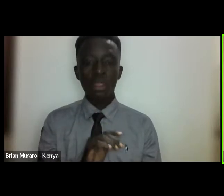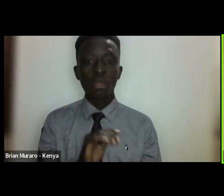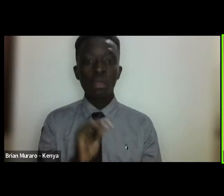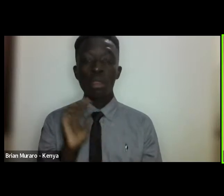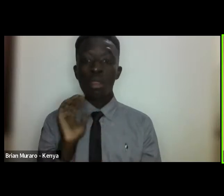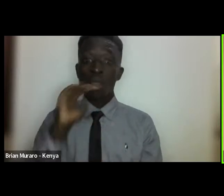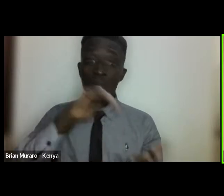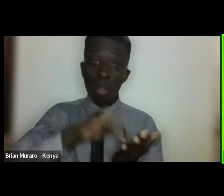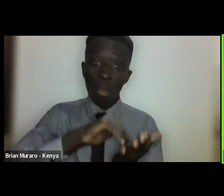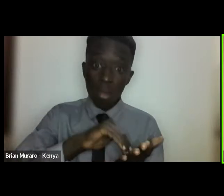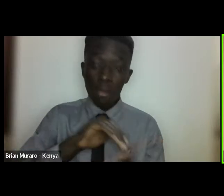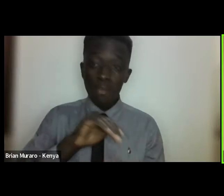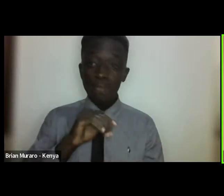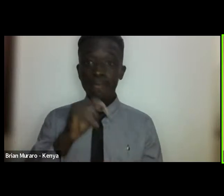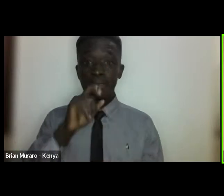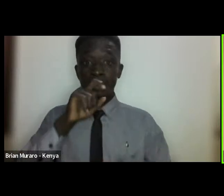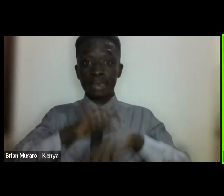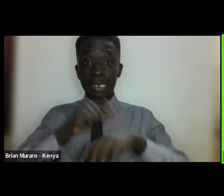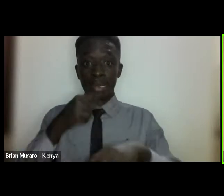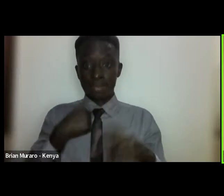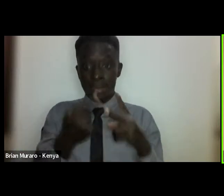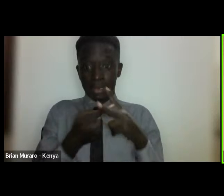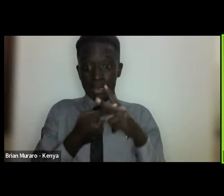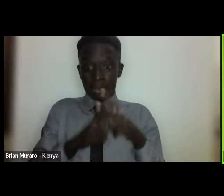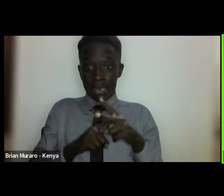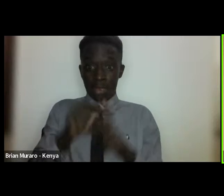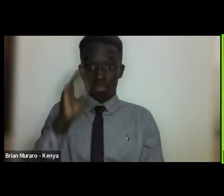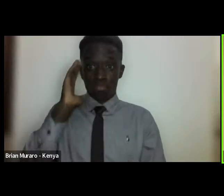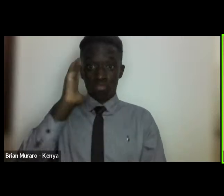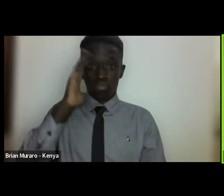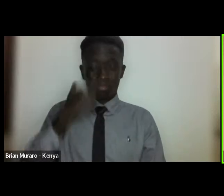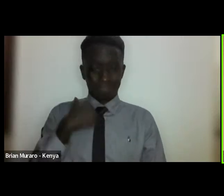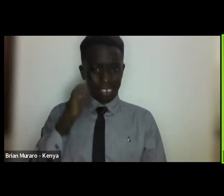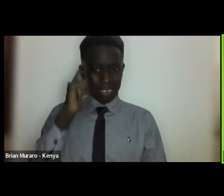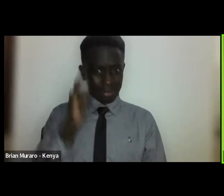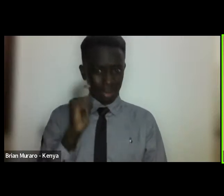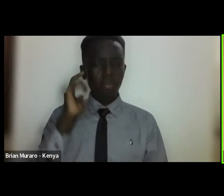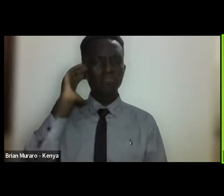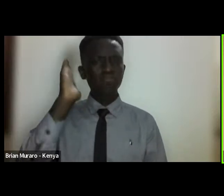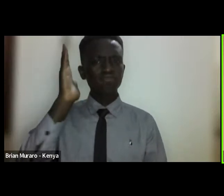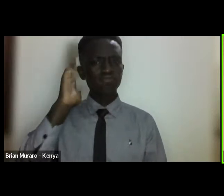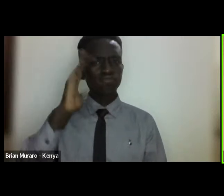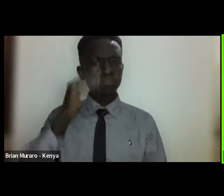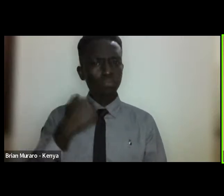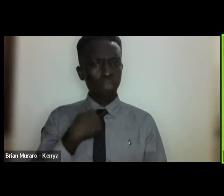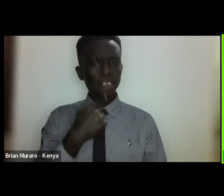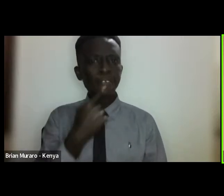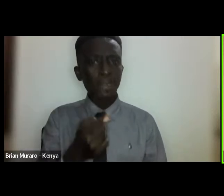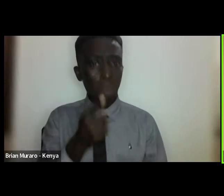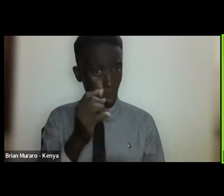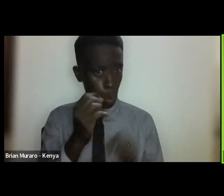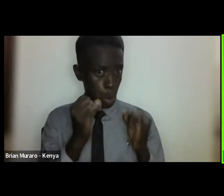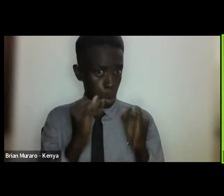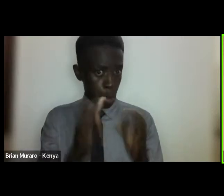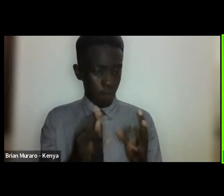started this presentation, I mentioned to you that if you want an inclusive education